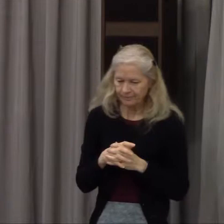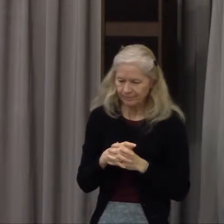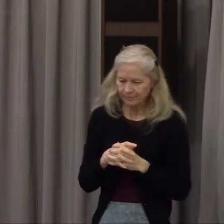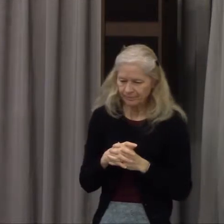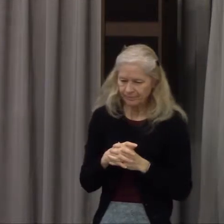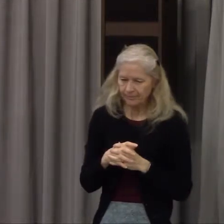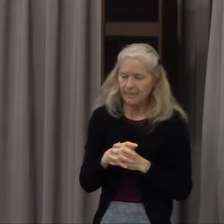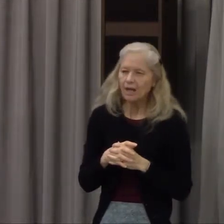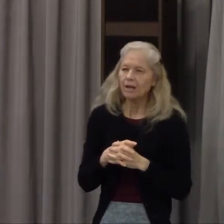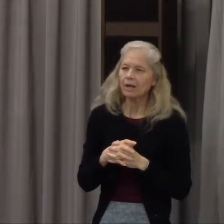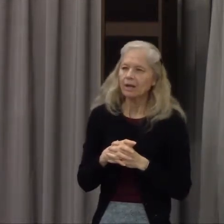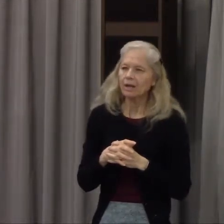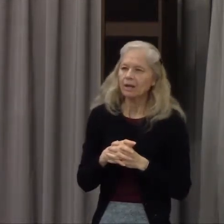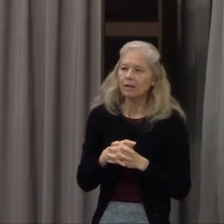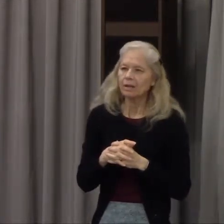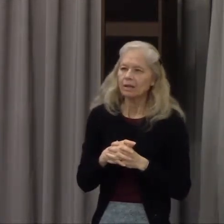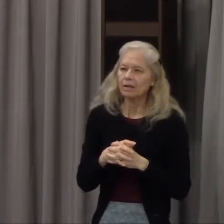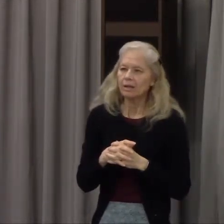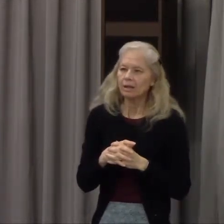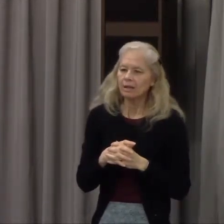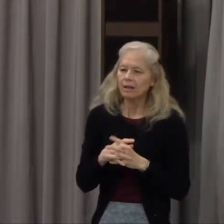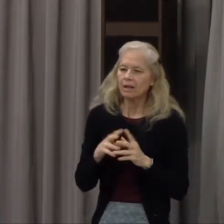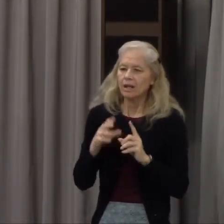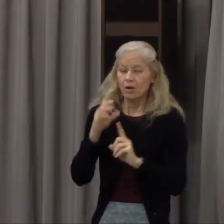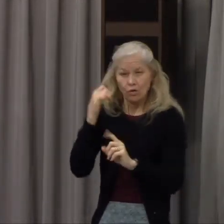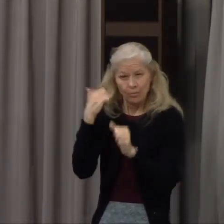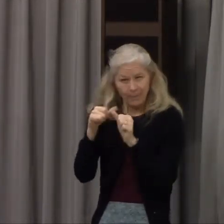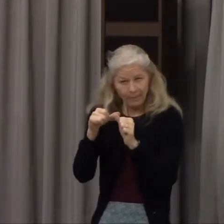The donkey talked and Balaam said, nay.